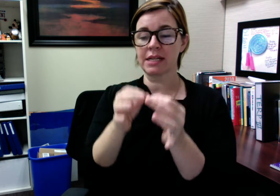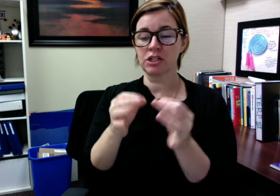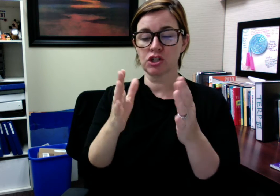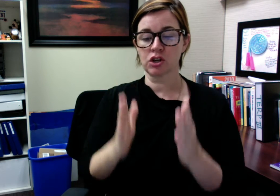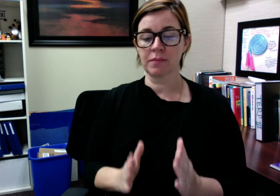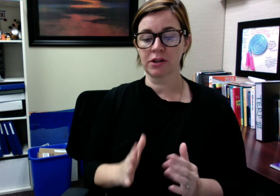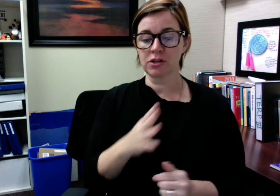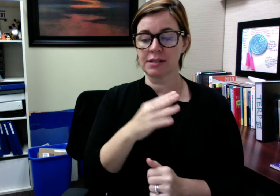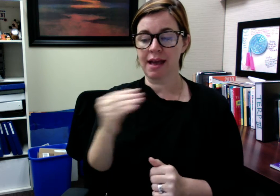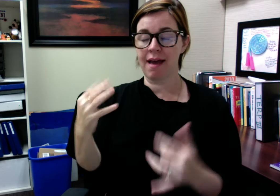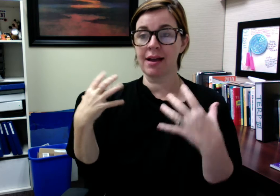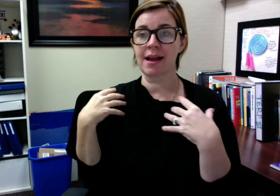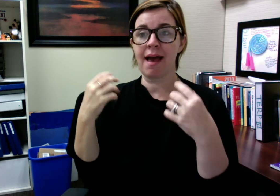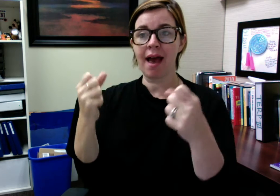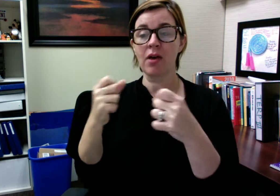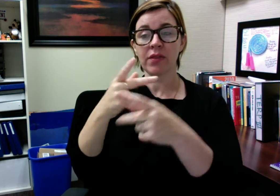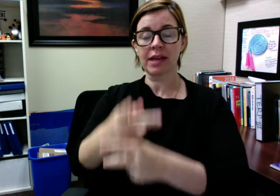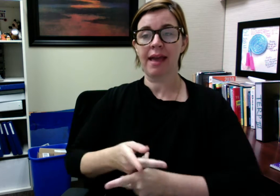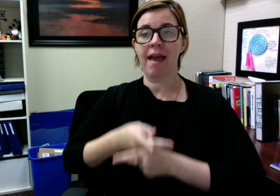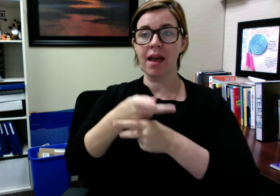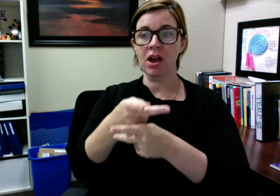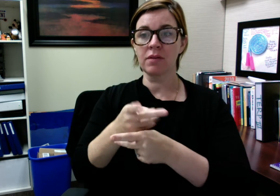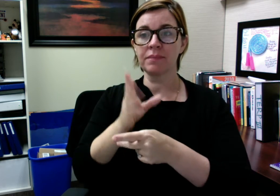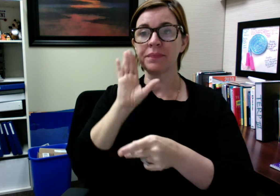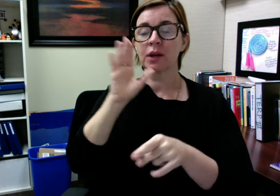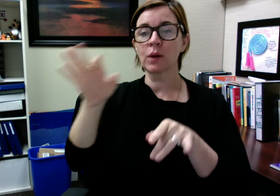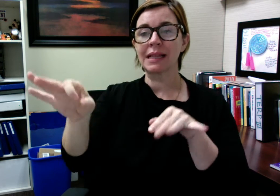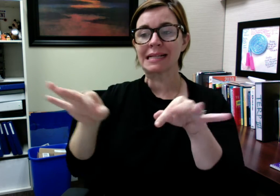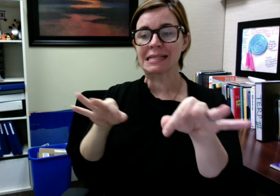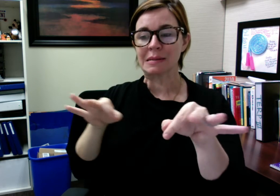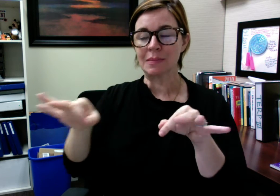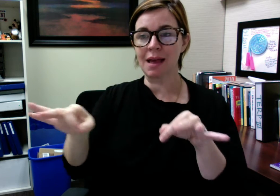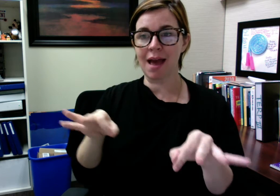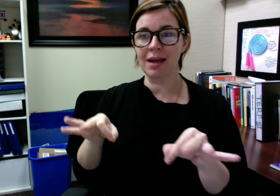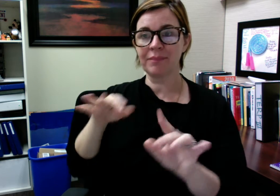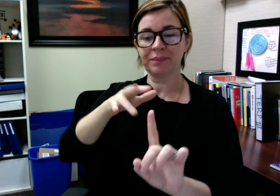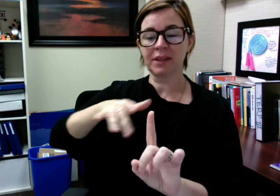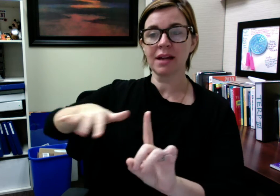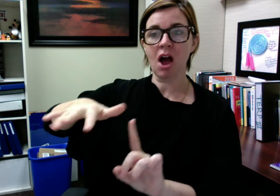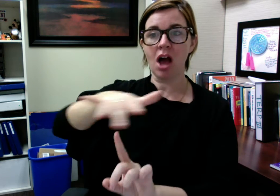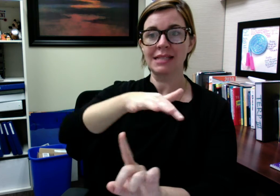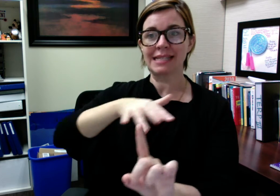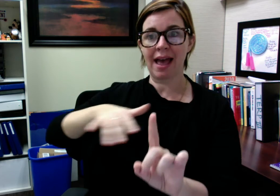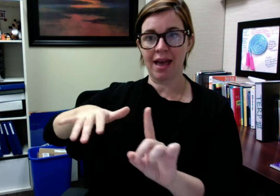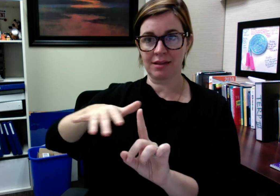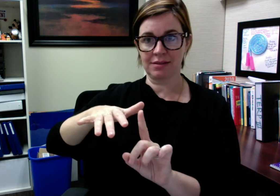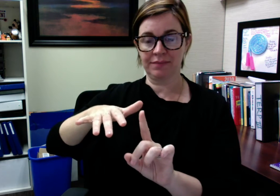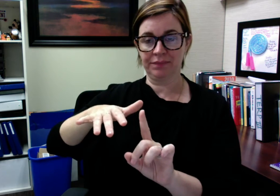Healthcare explains the context in which the standards were developed,